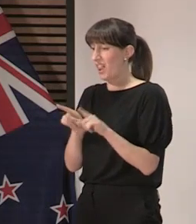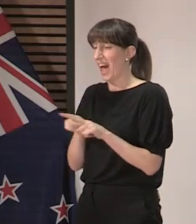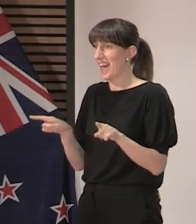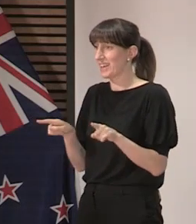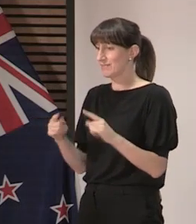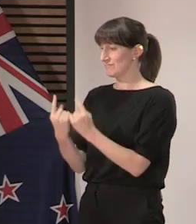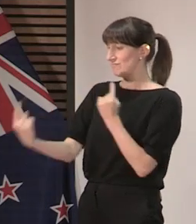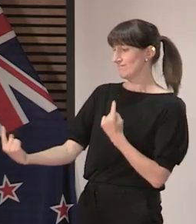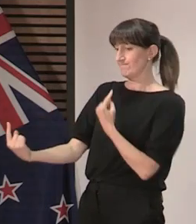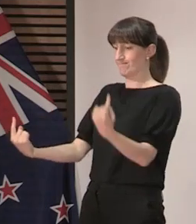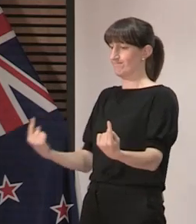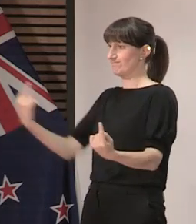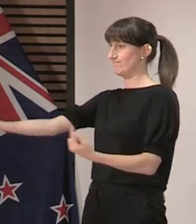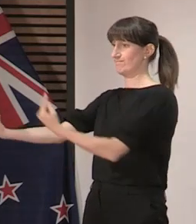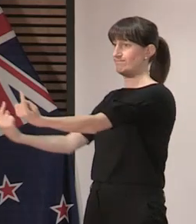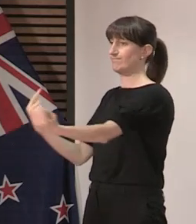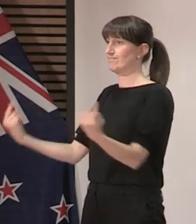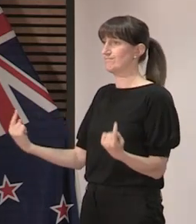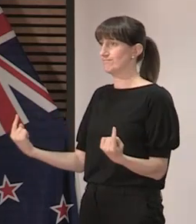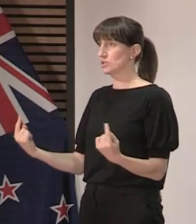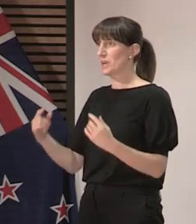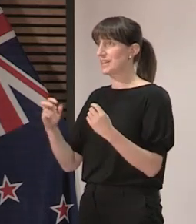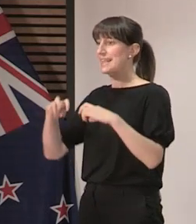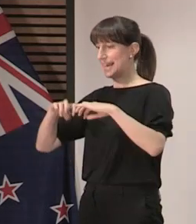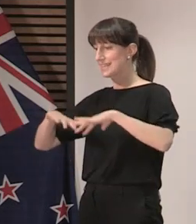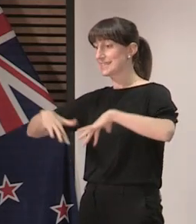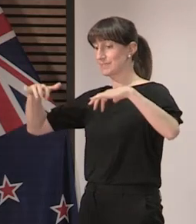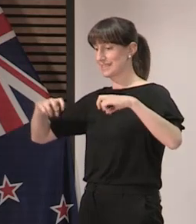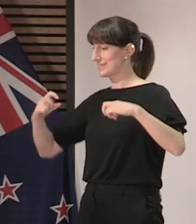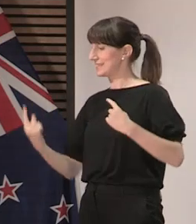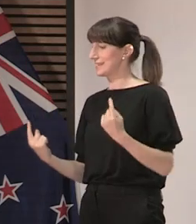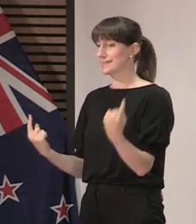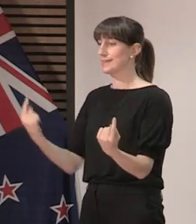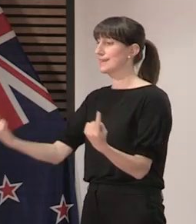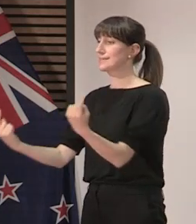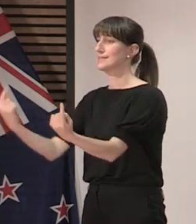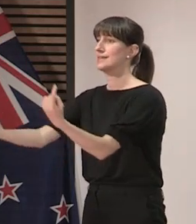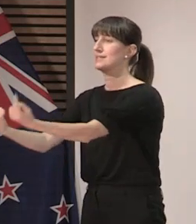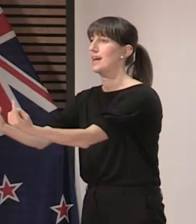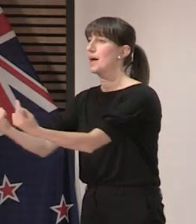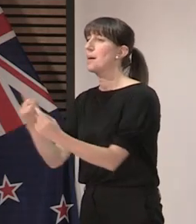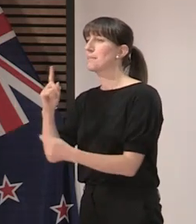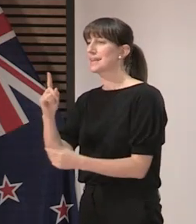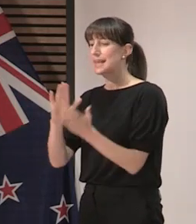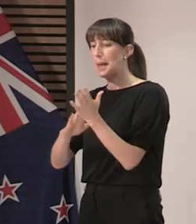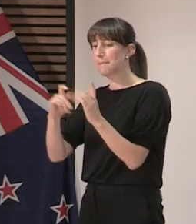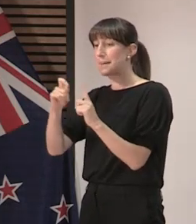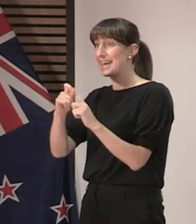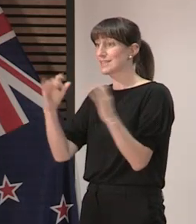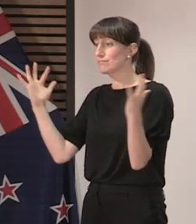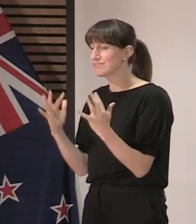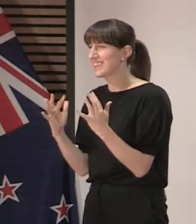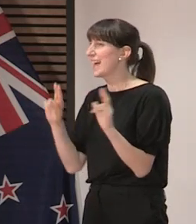physical distancing in the debating chamber. I also expect that there will be reduced numbers of MPs in the House in order to minimise the amount